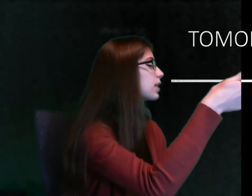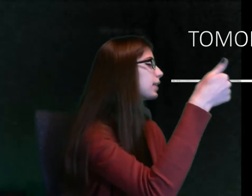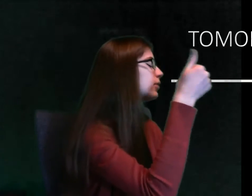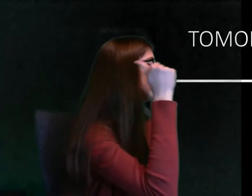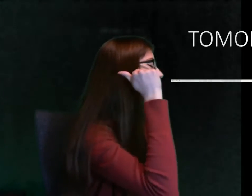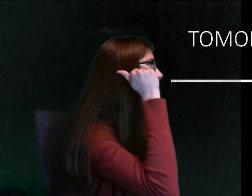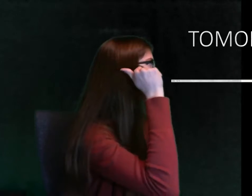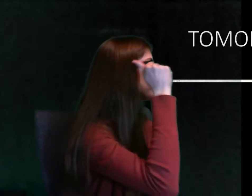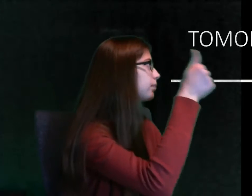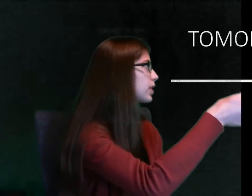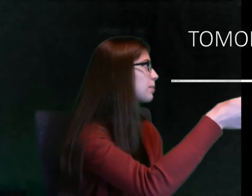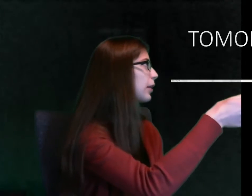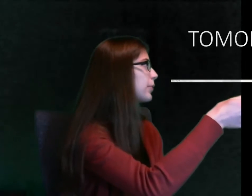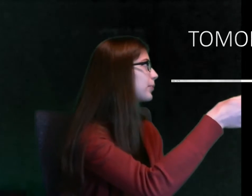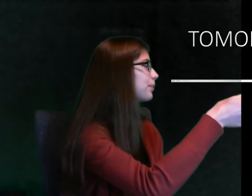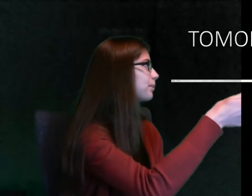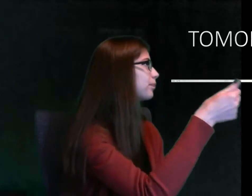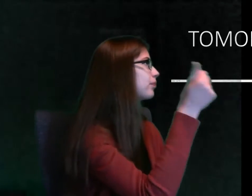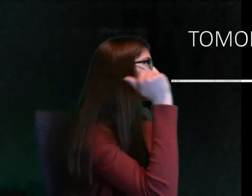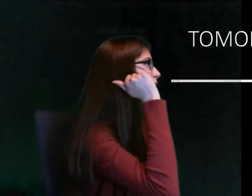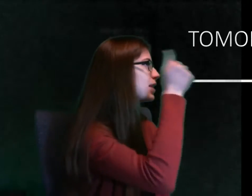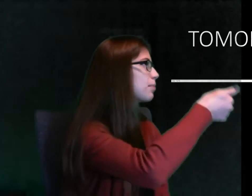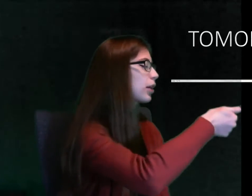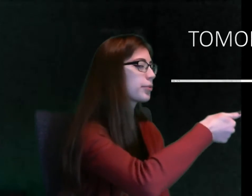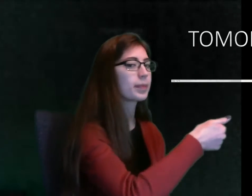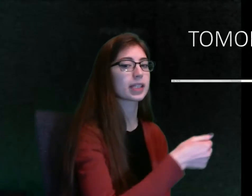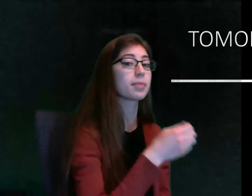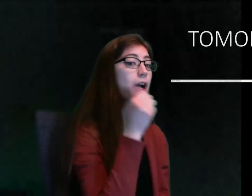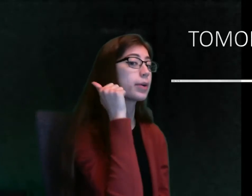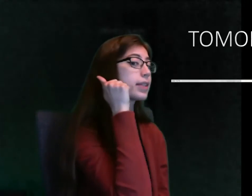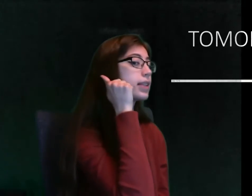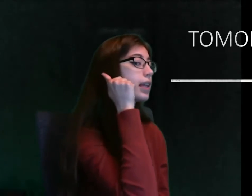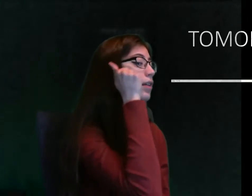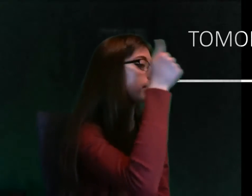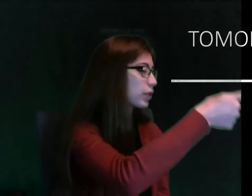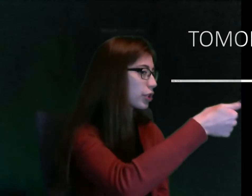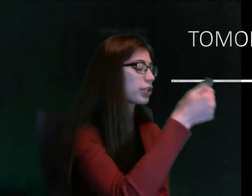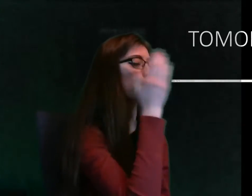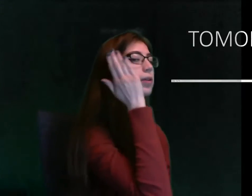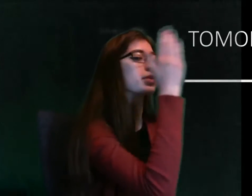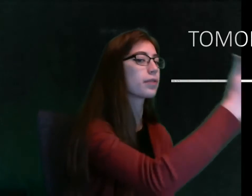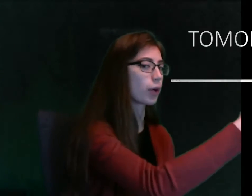little. Tomorrow. Tomorrow. Because tomorrow is in the future, so it goes